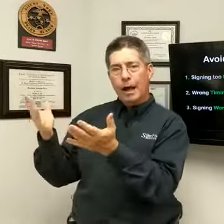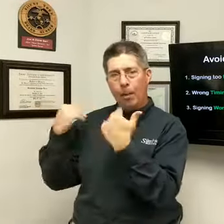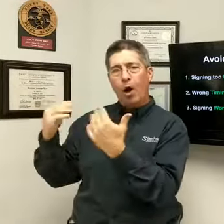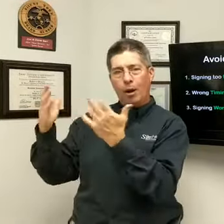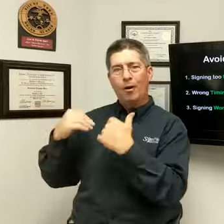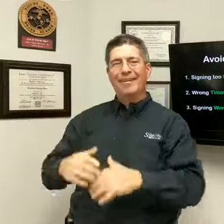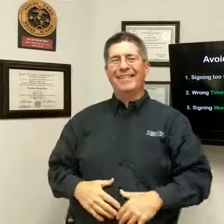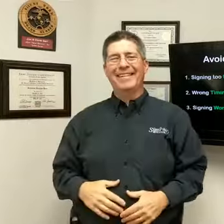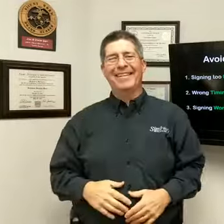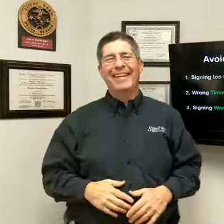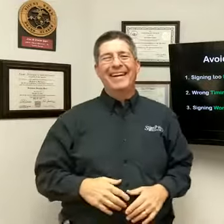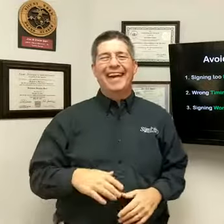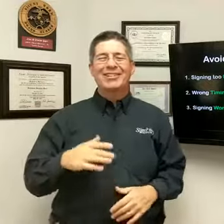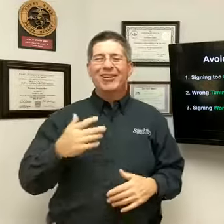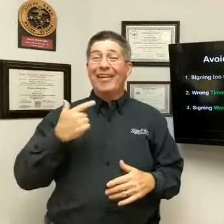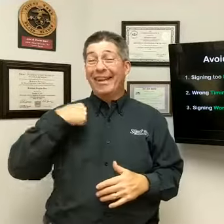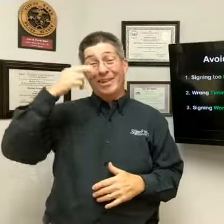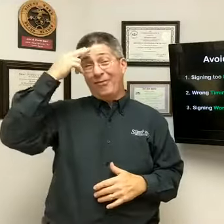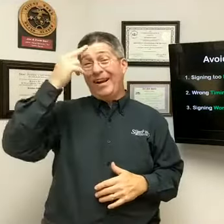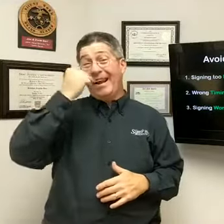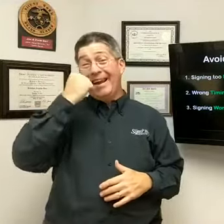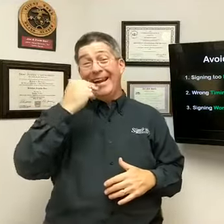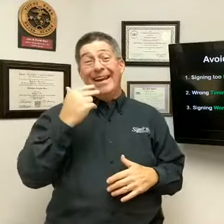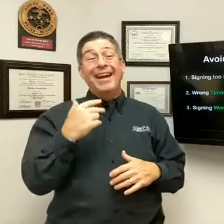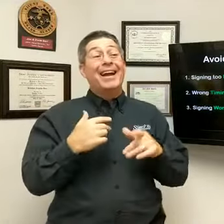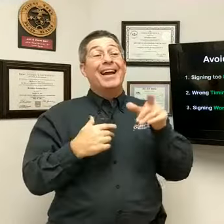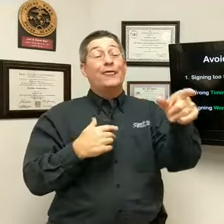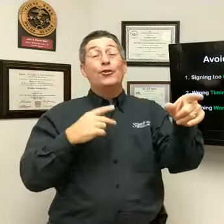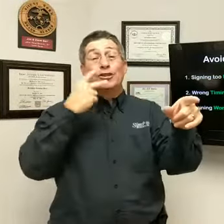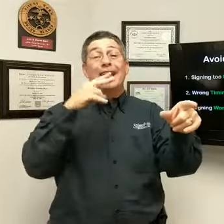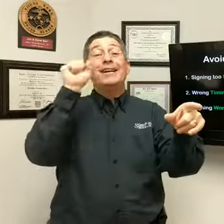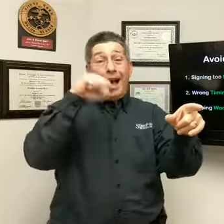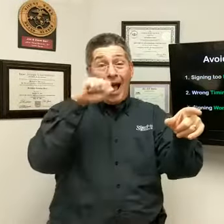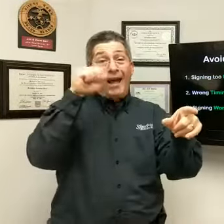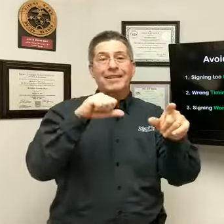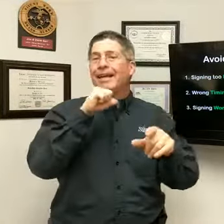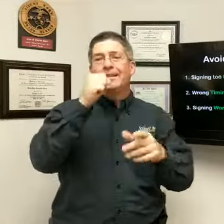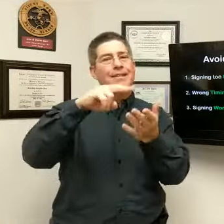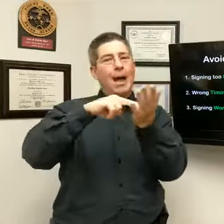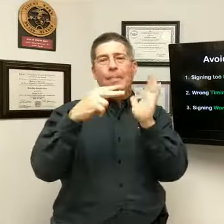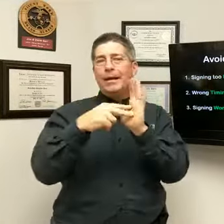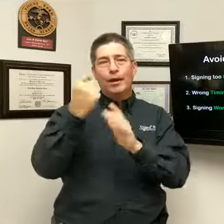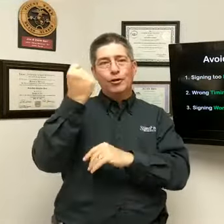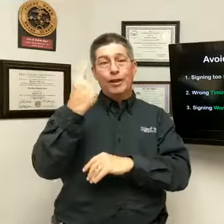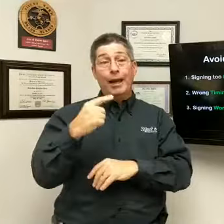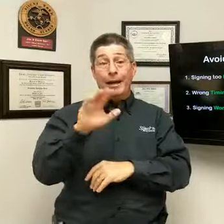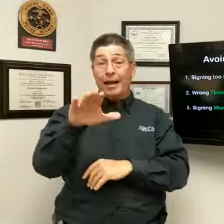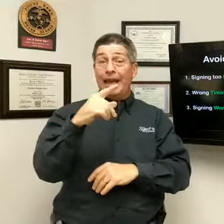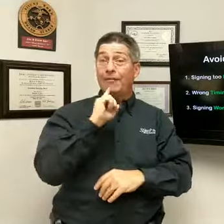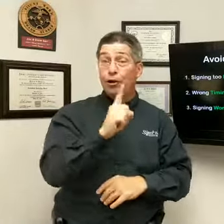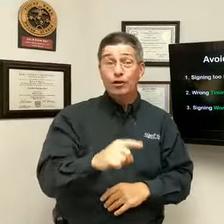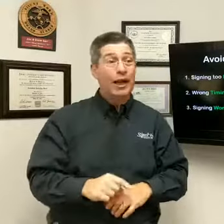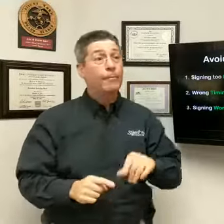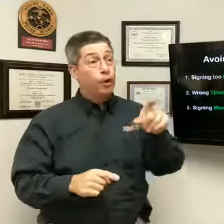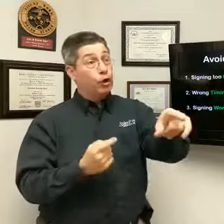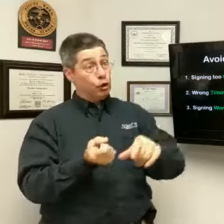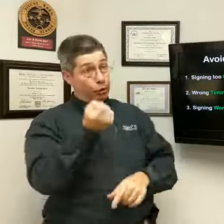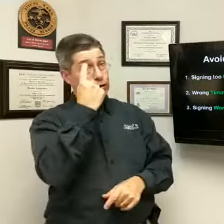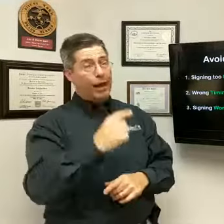on. And so I think it's funny. If you see nods, it does not mean understanding. Even you can say, do you understand? They